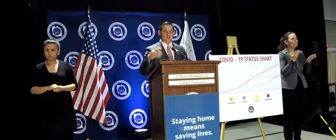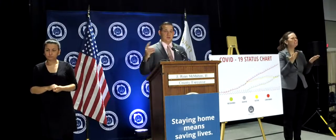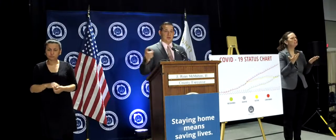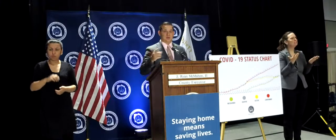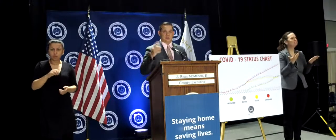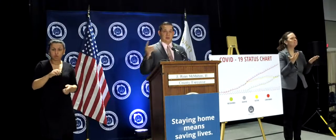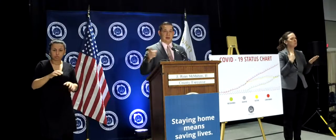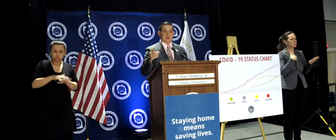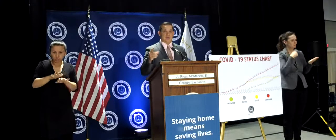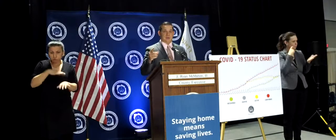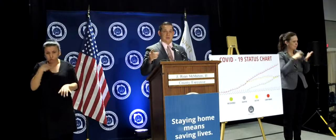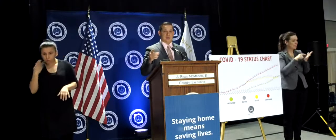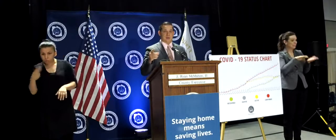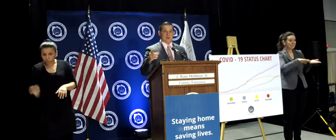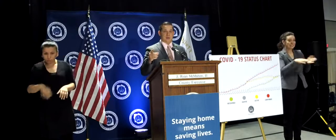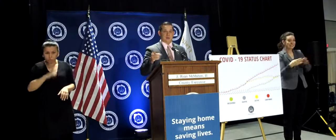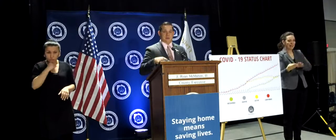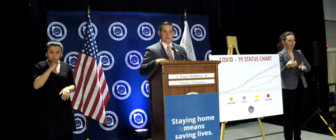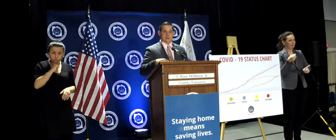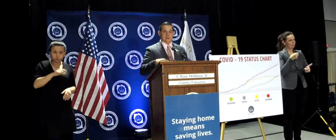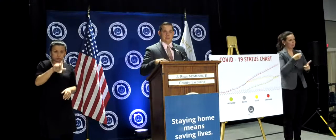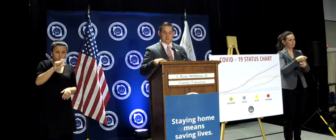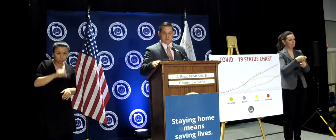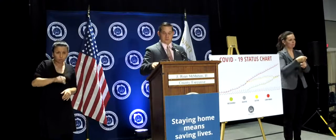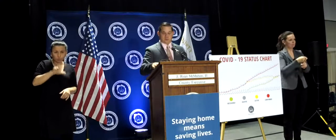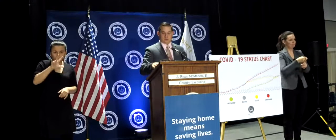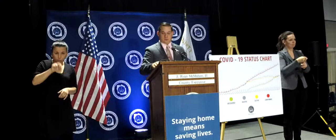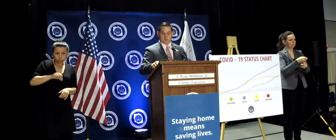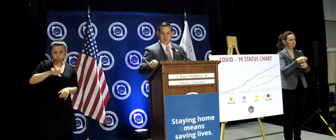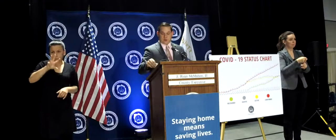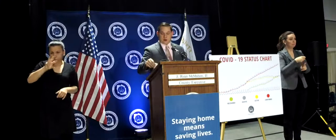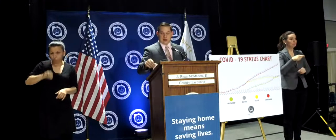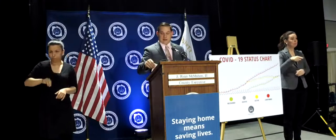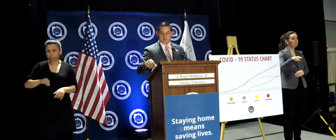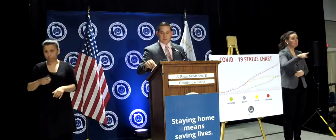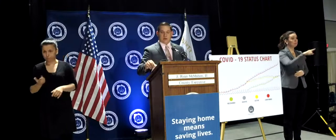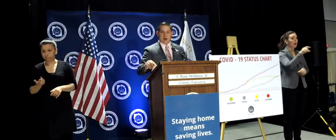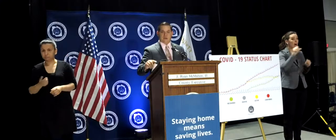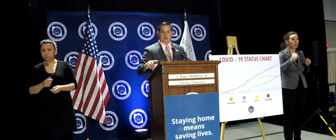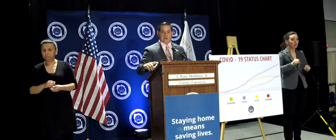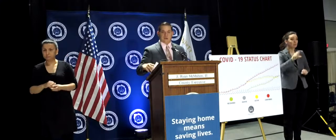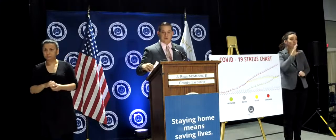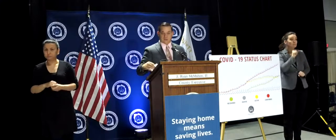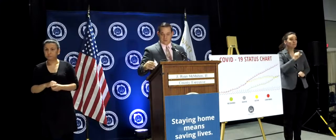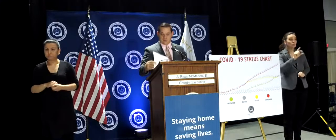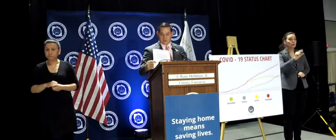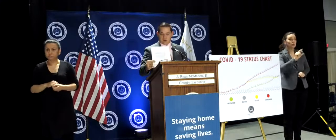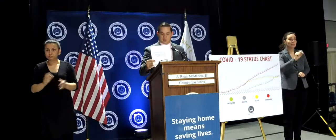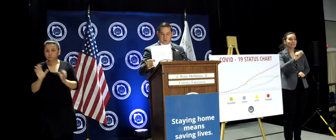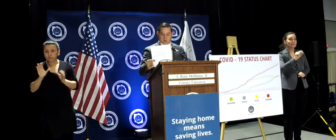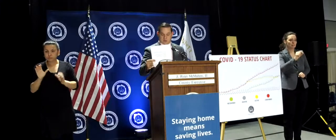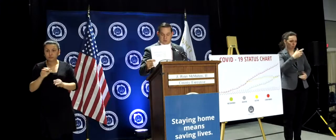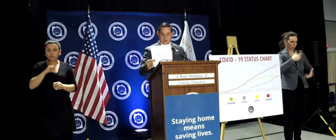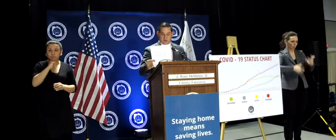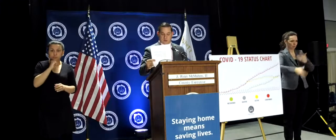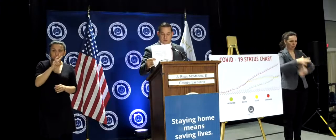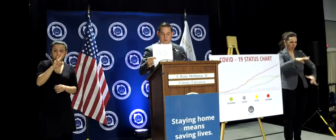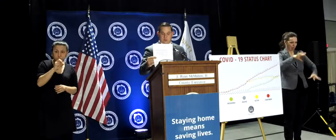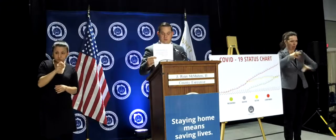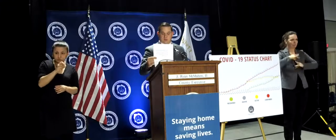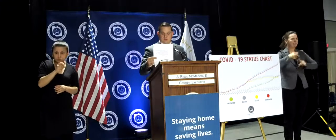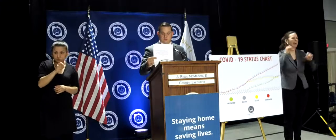and socializing a lot and get this, because our highest demographic is our 20s